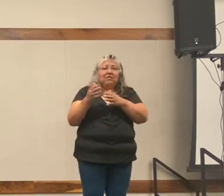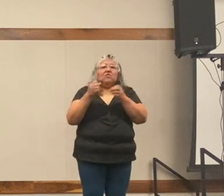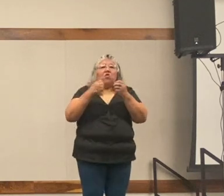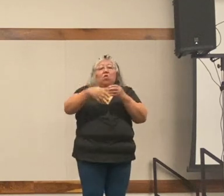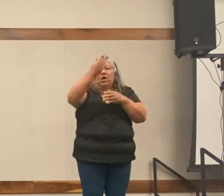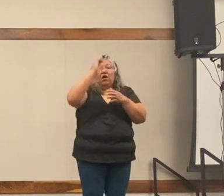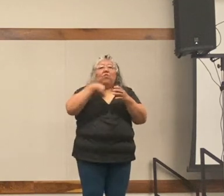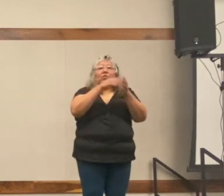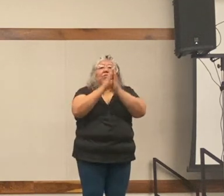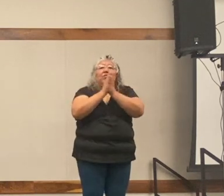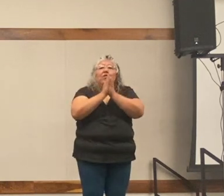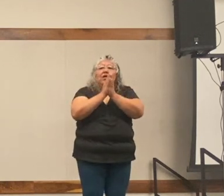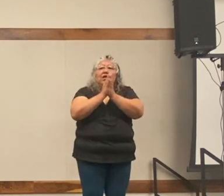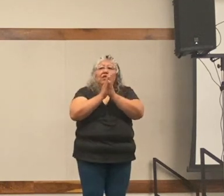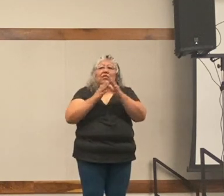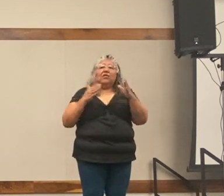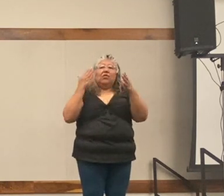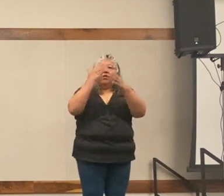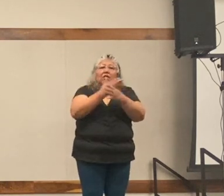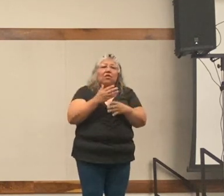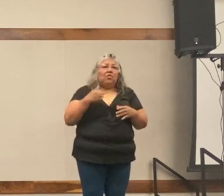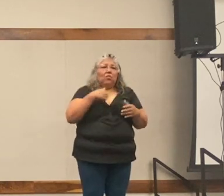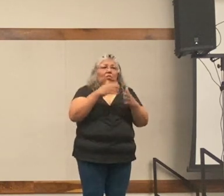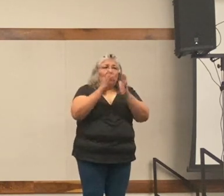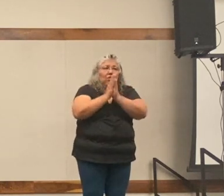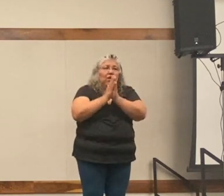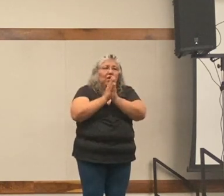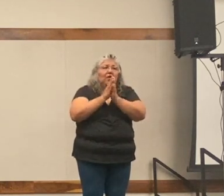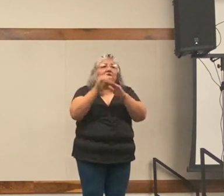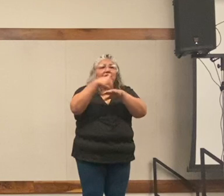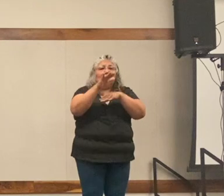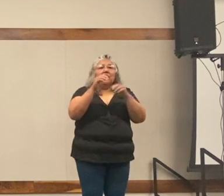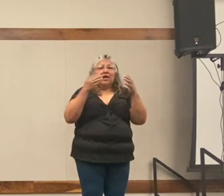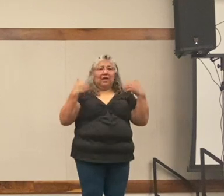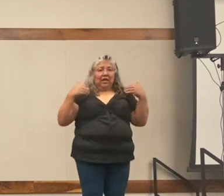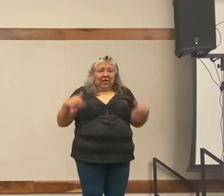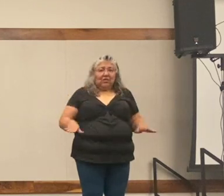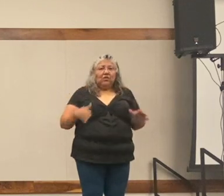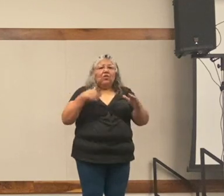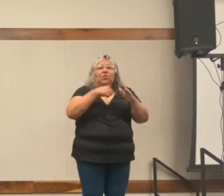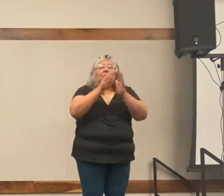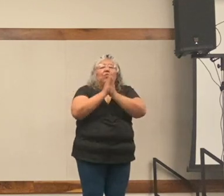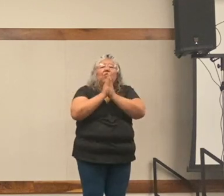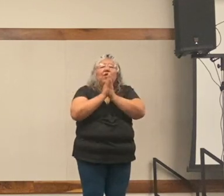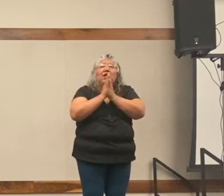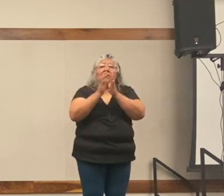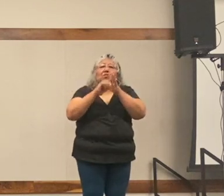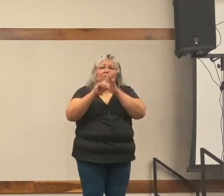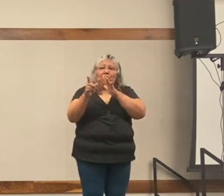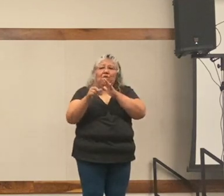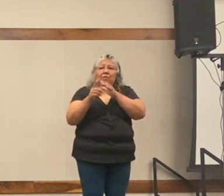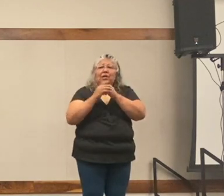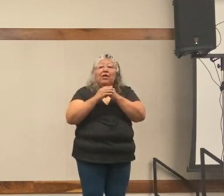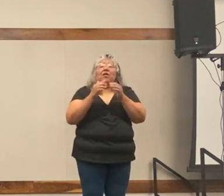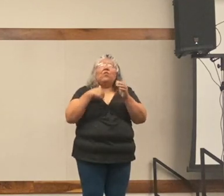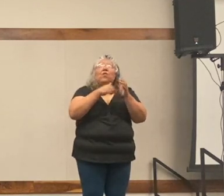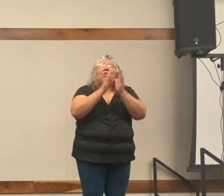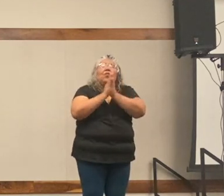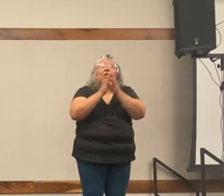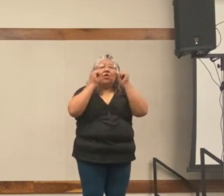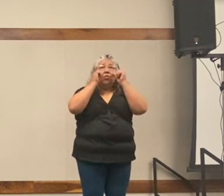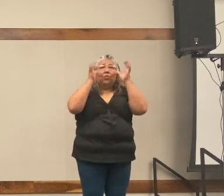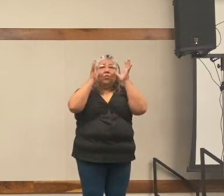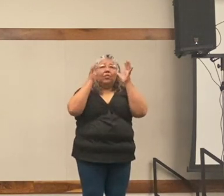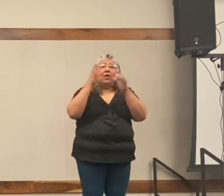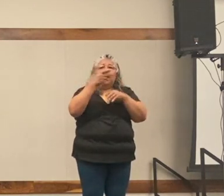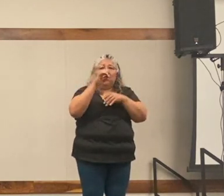Father, we pray that you intervene. Father, we pray you send an angel. Father, we pray you break him out. Father, we pray you open Herod's eyes.